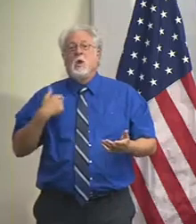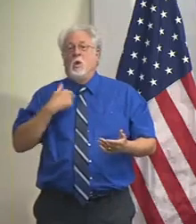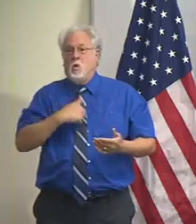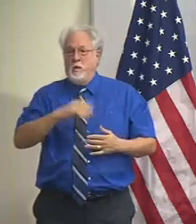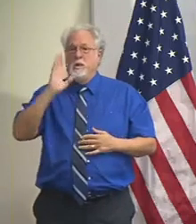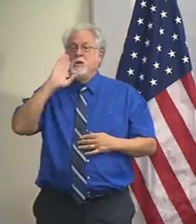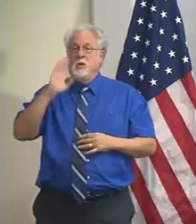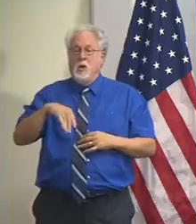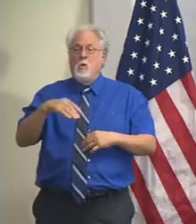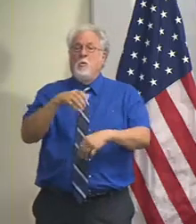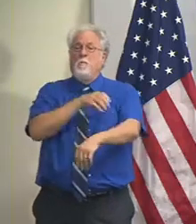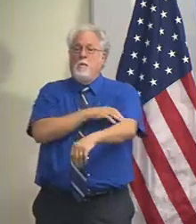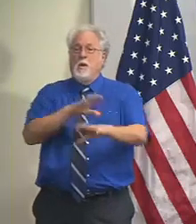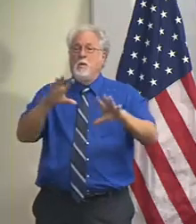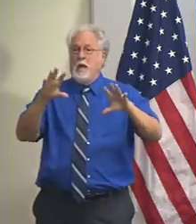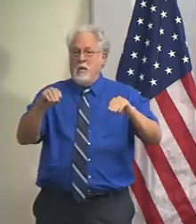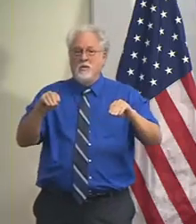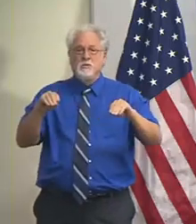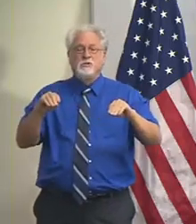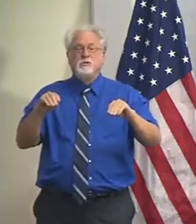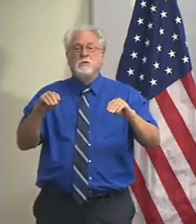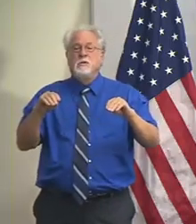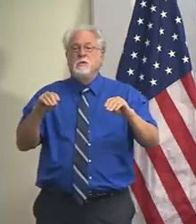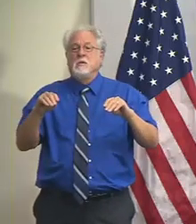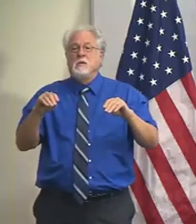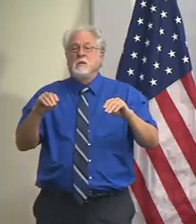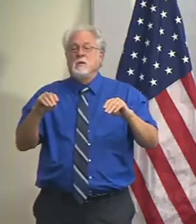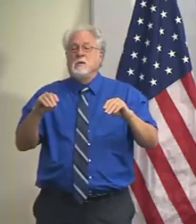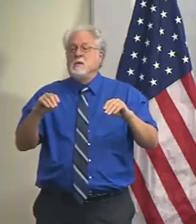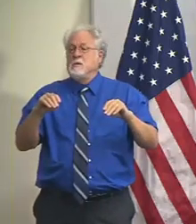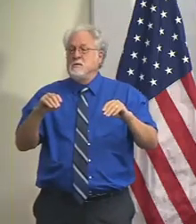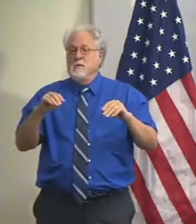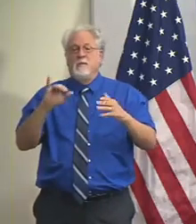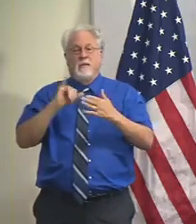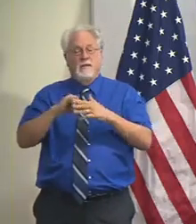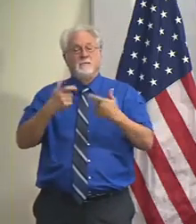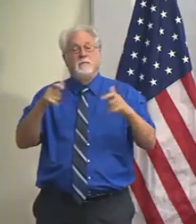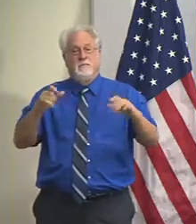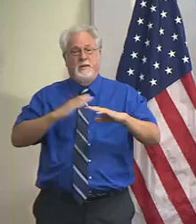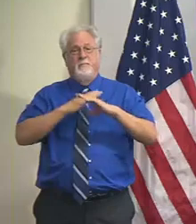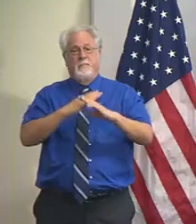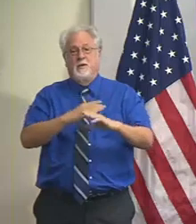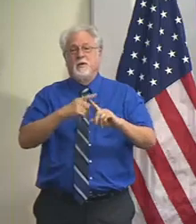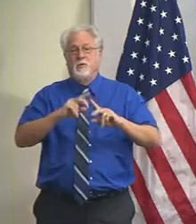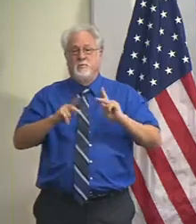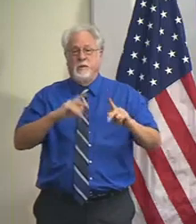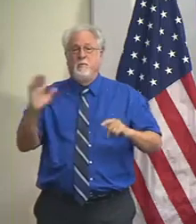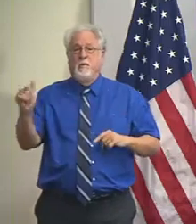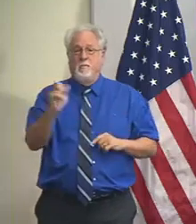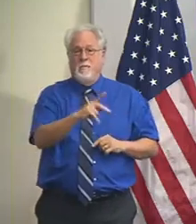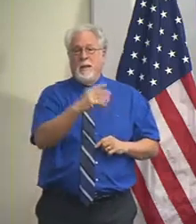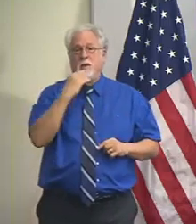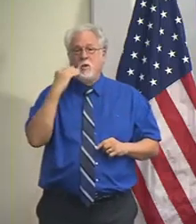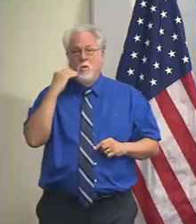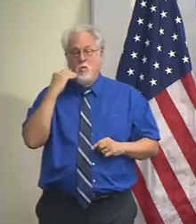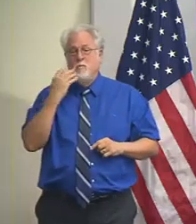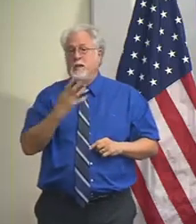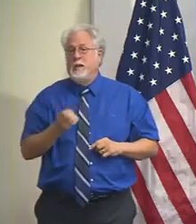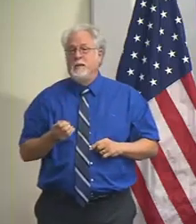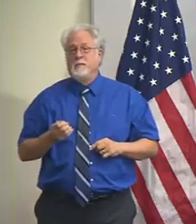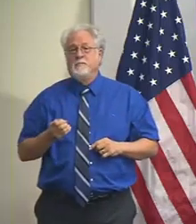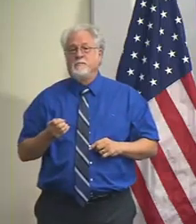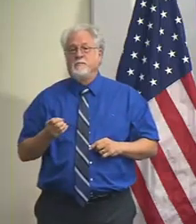We know that the power outages are the most significant barrier to people going back home.